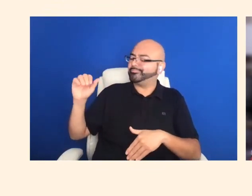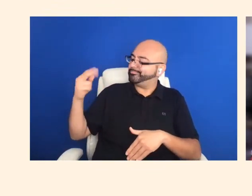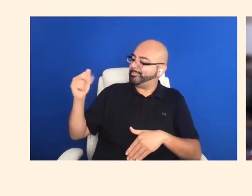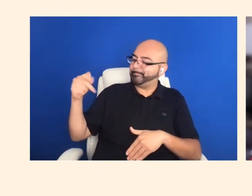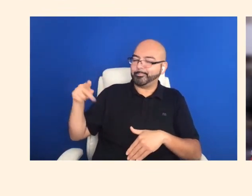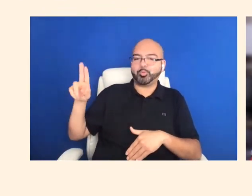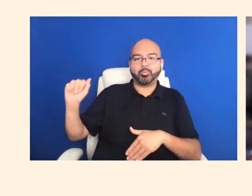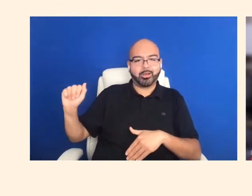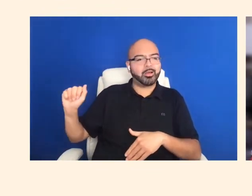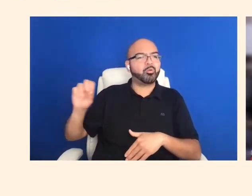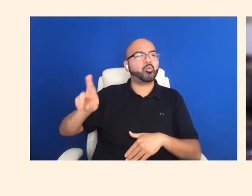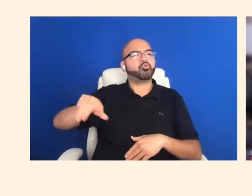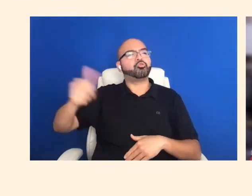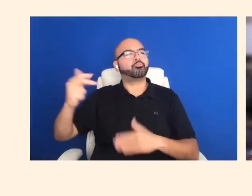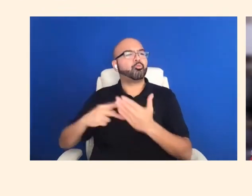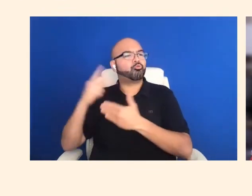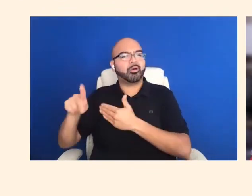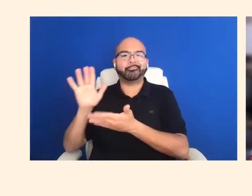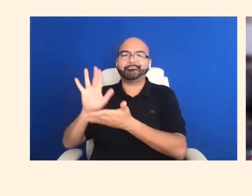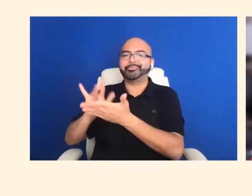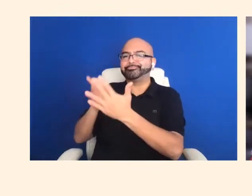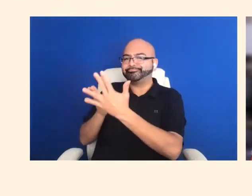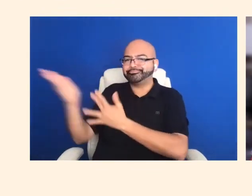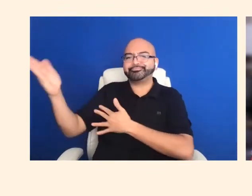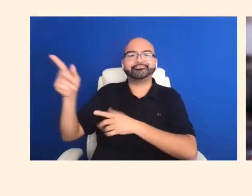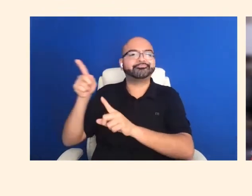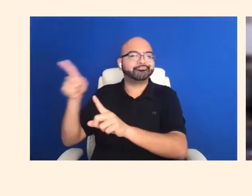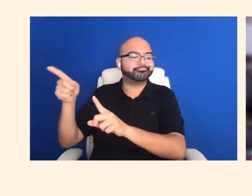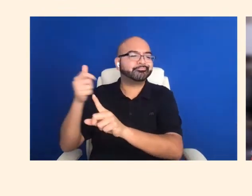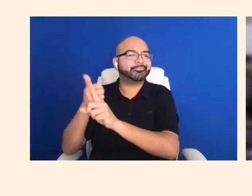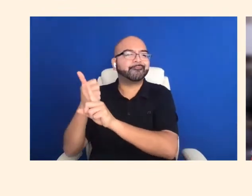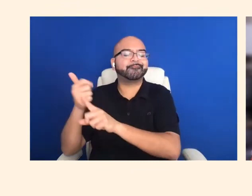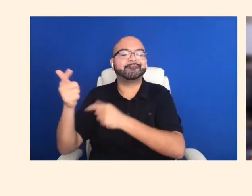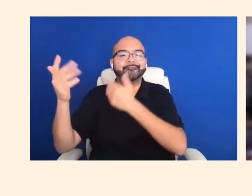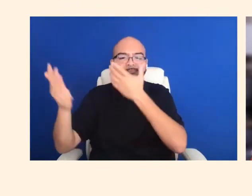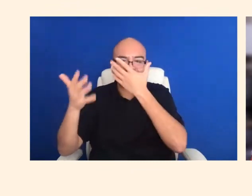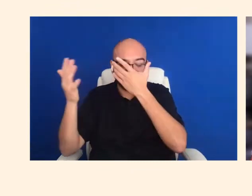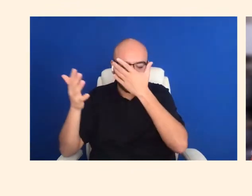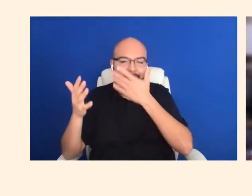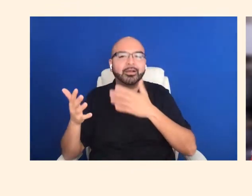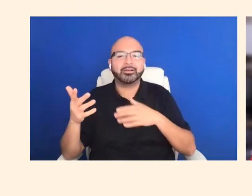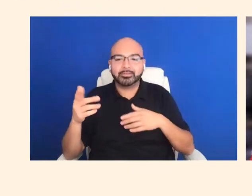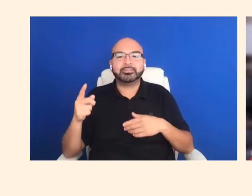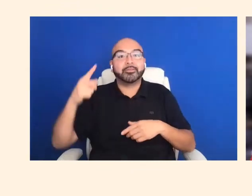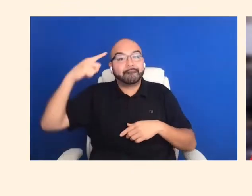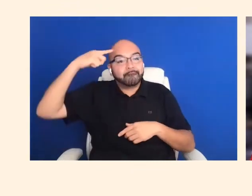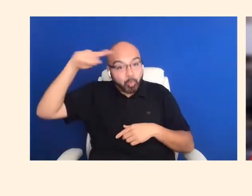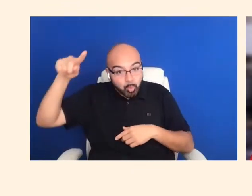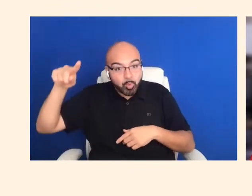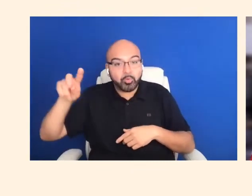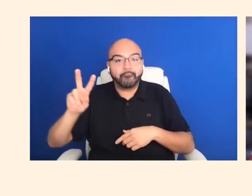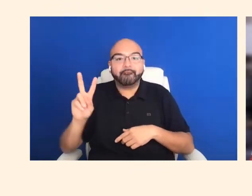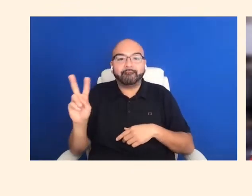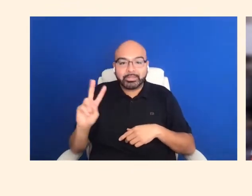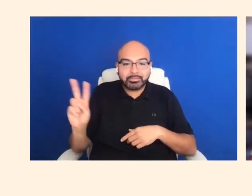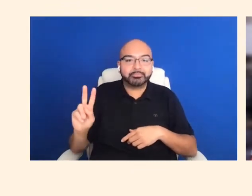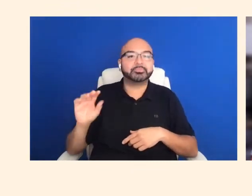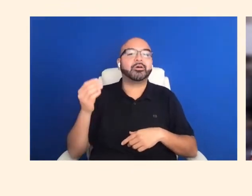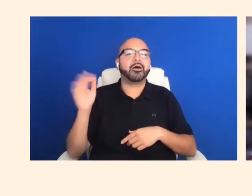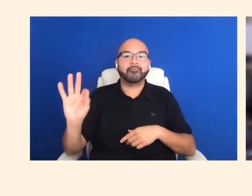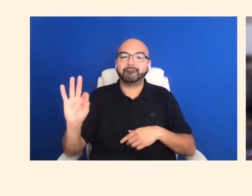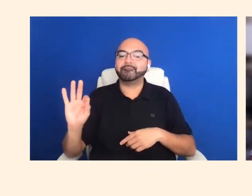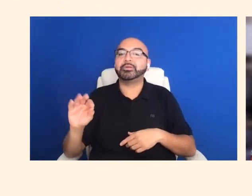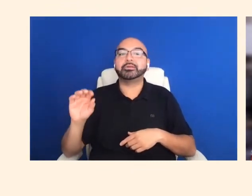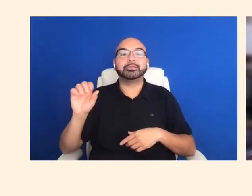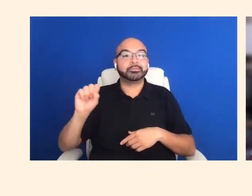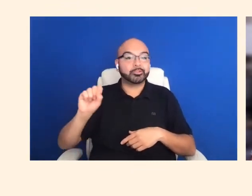a program, excuse me, that is for victims of either